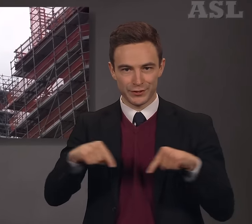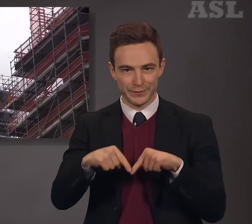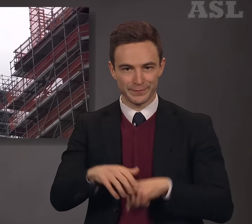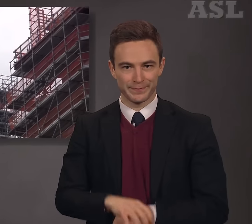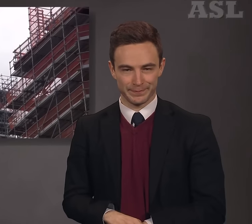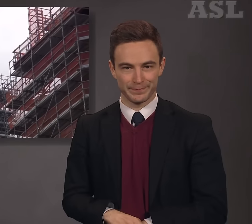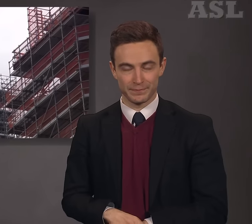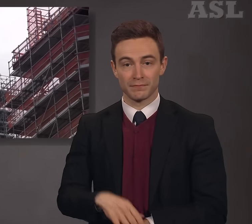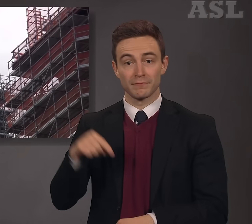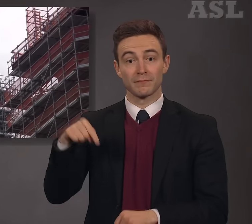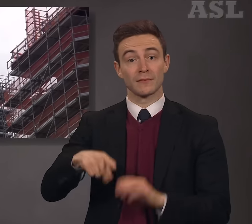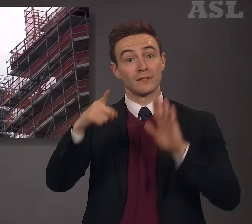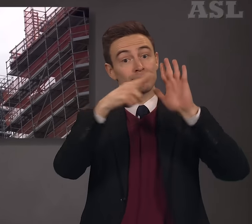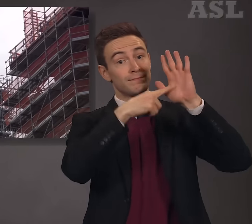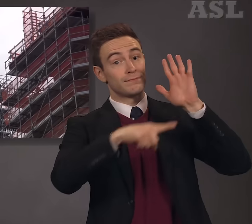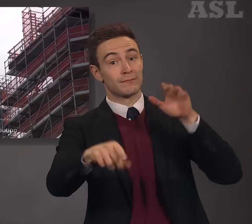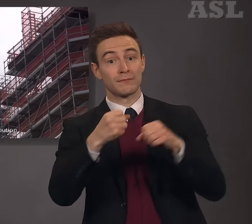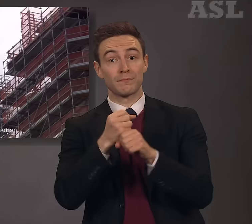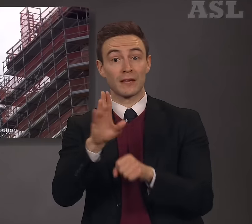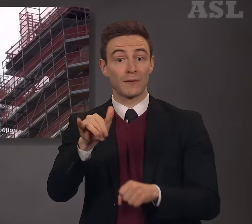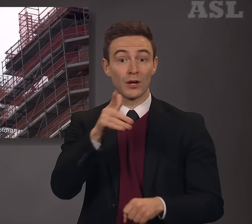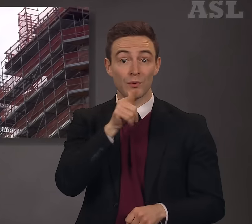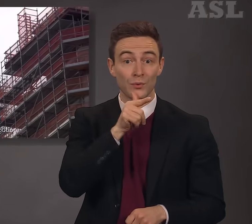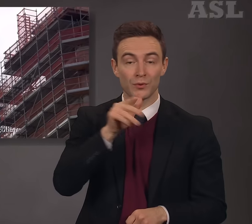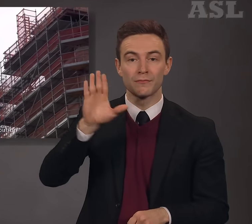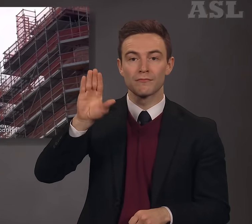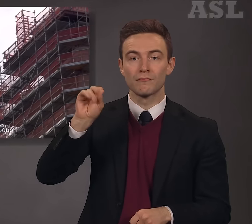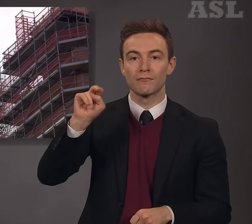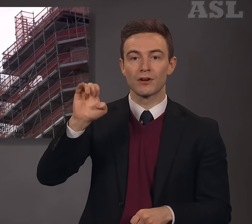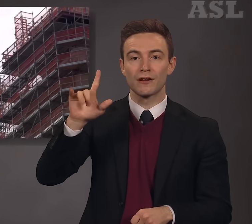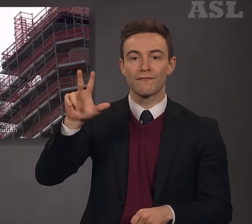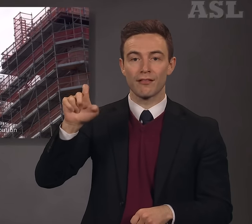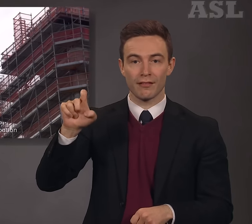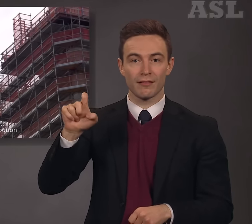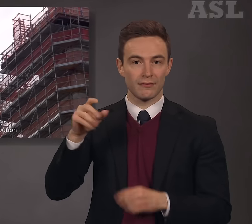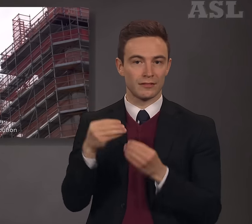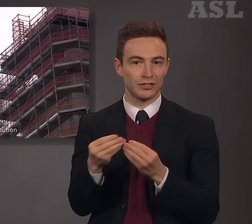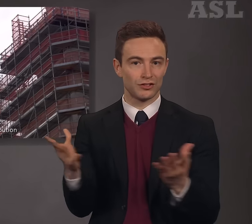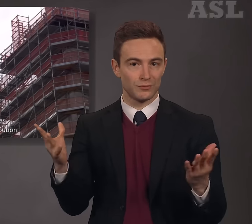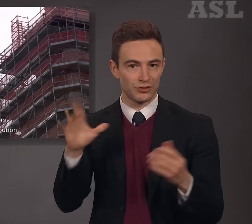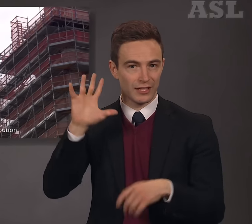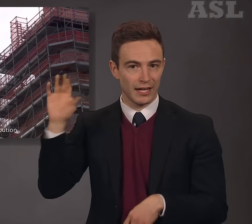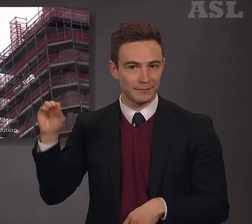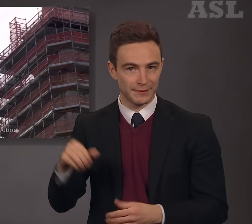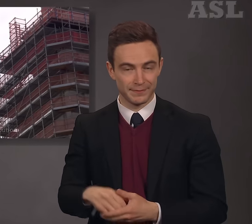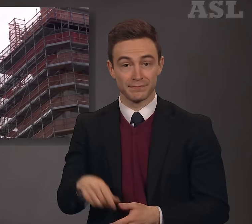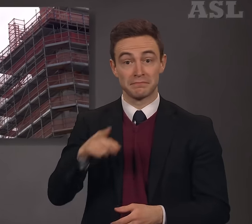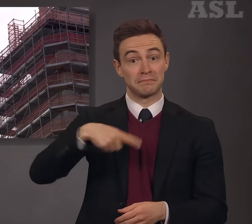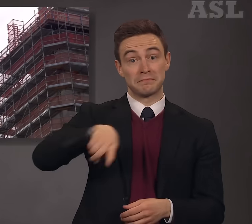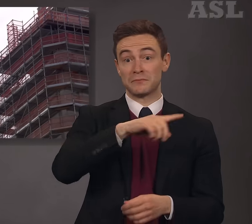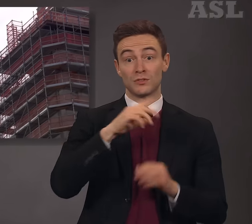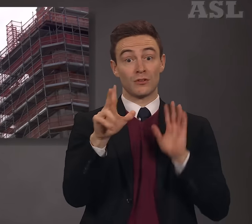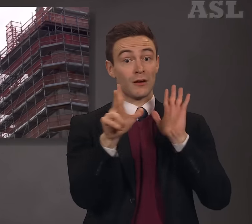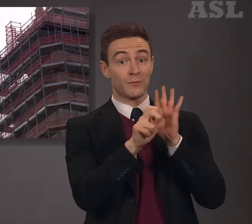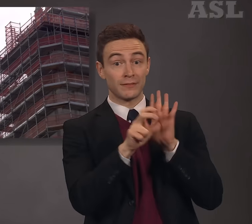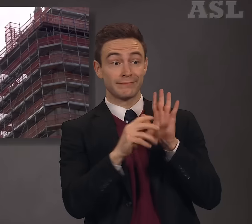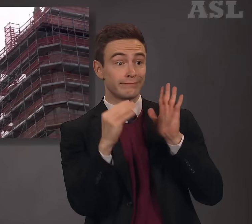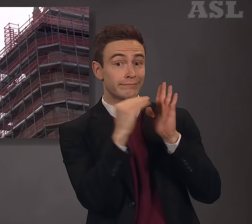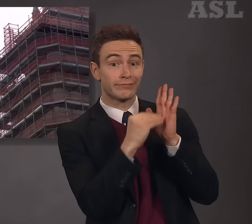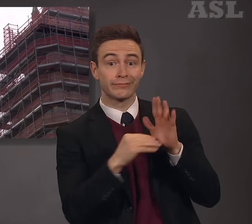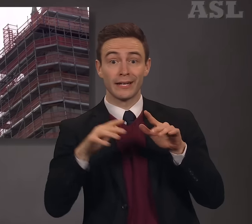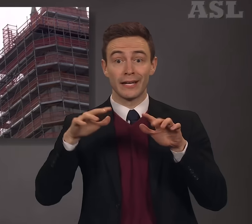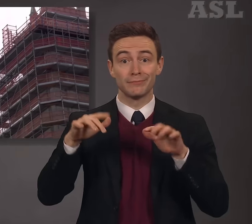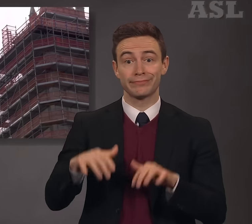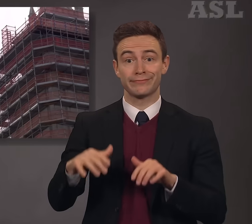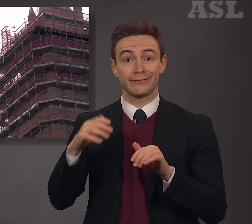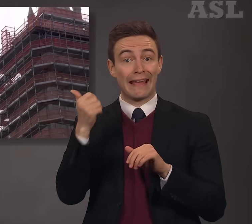This broadcast is furnished as a public service by Bonneville Distribution. Any reproduction, recording, transcription,